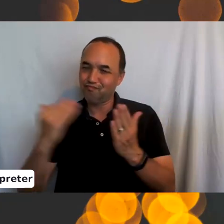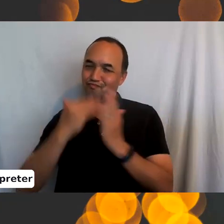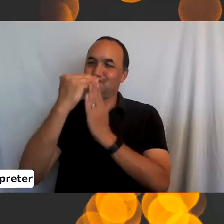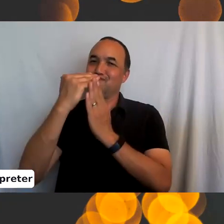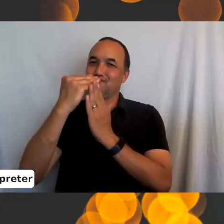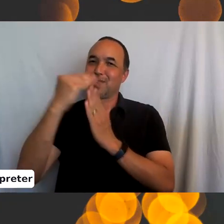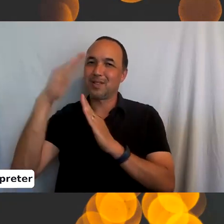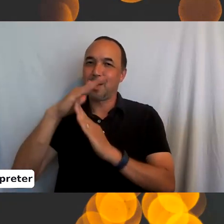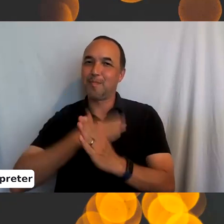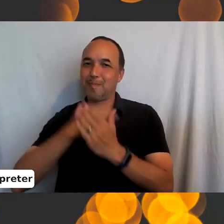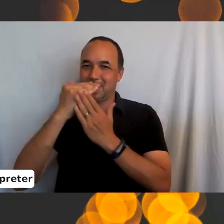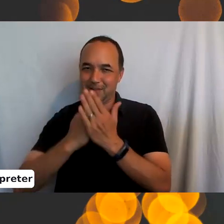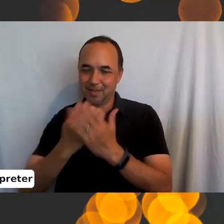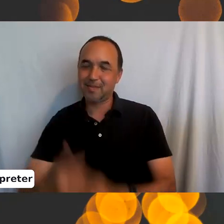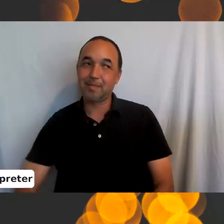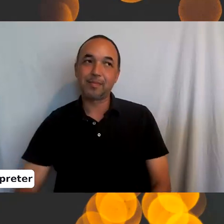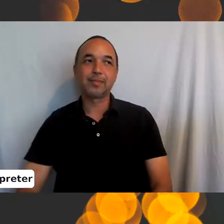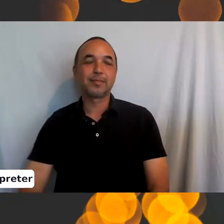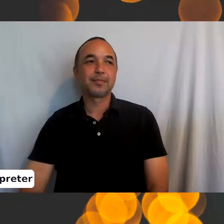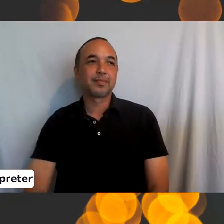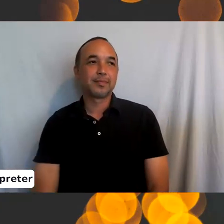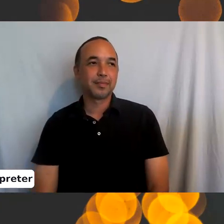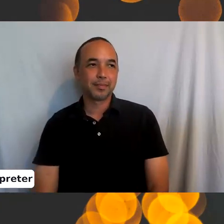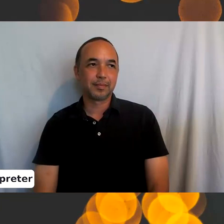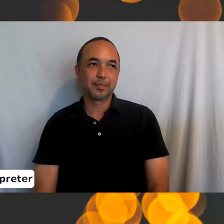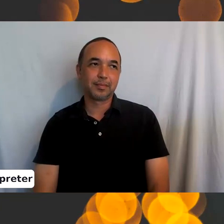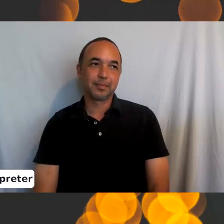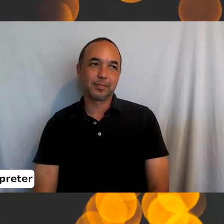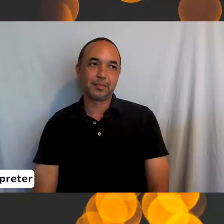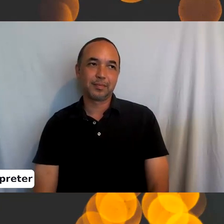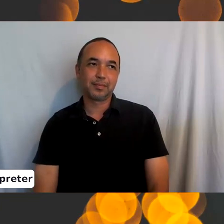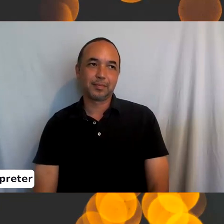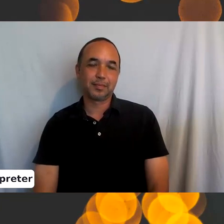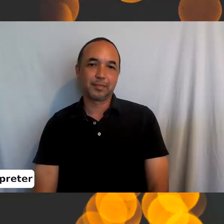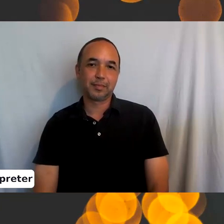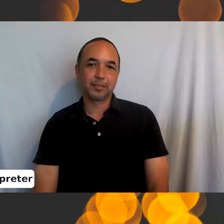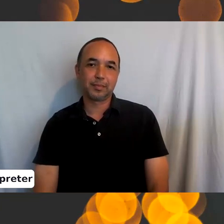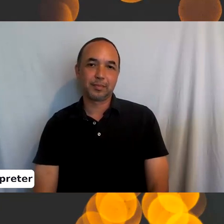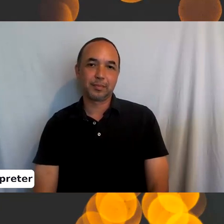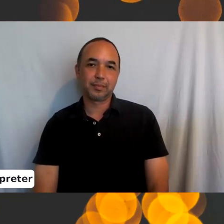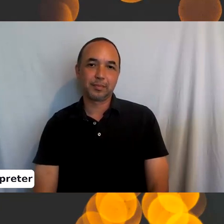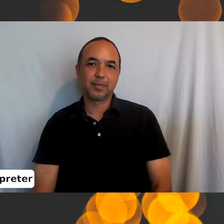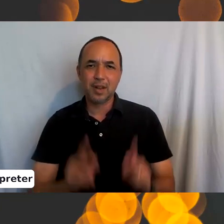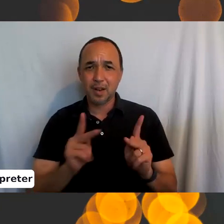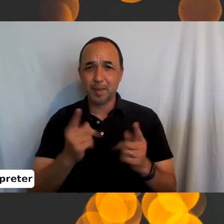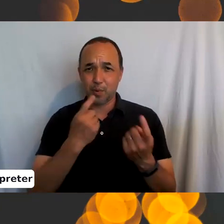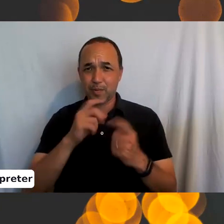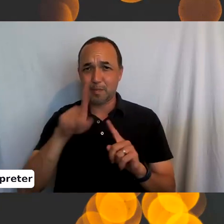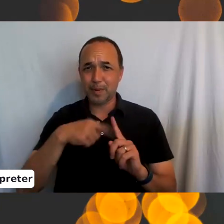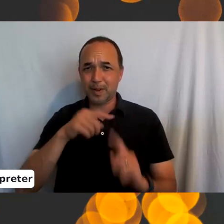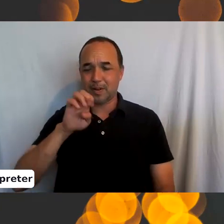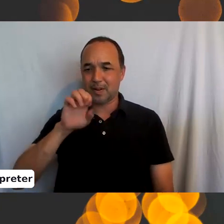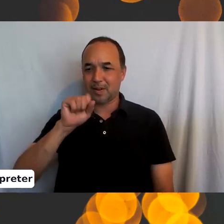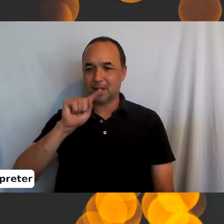So yeah, that's a big one. Okay. And then some people are asking about the Estes method and stuff. We will definitely go over